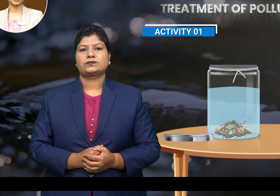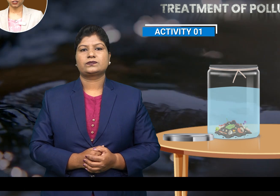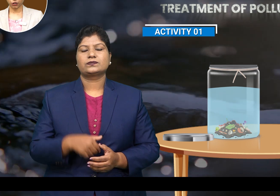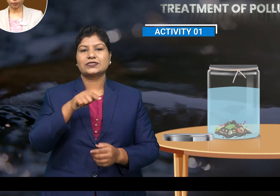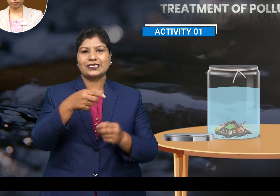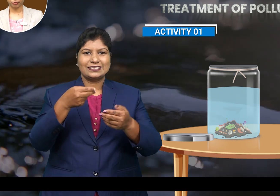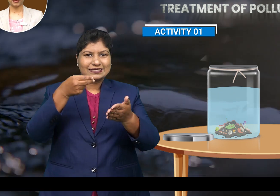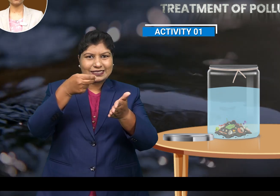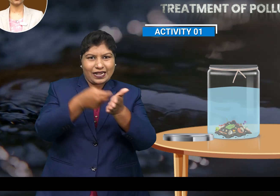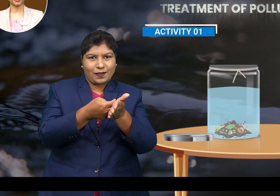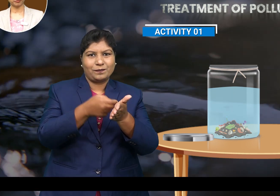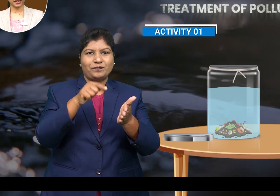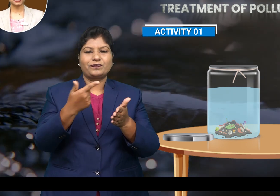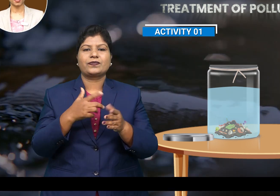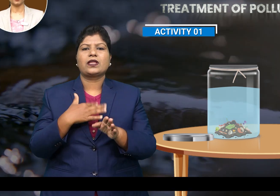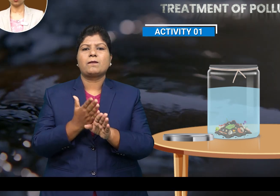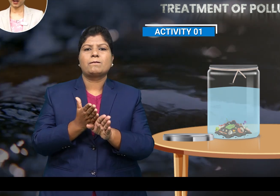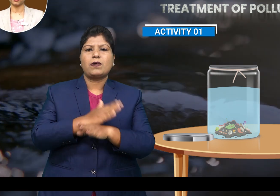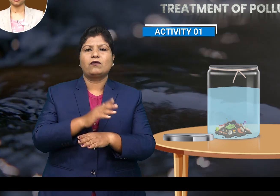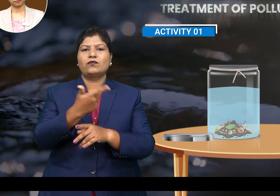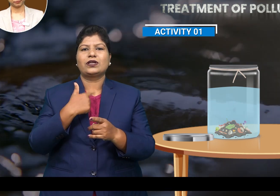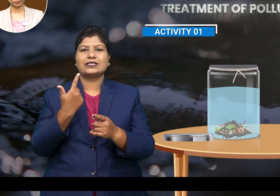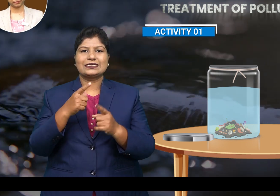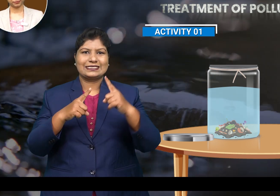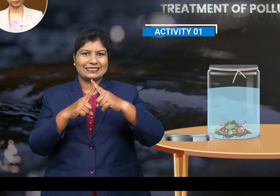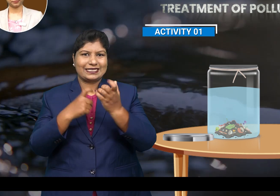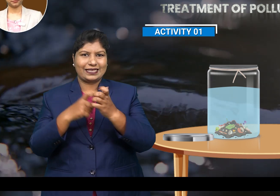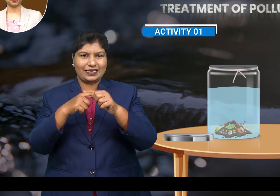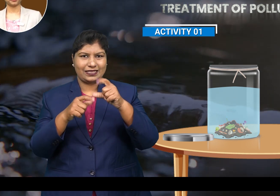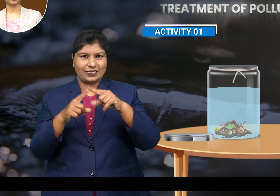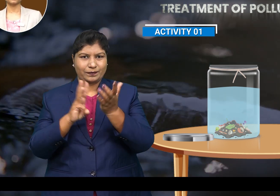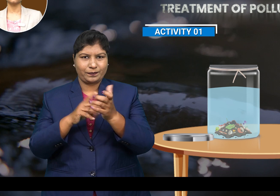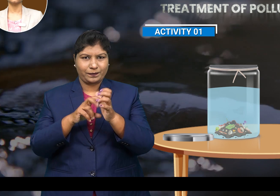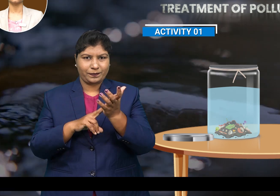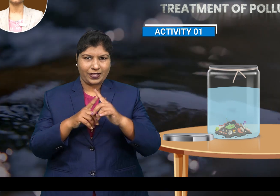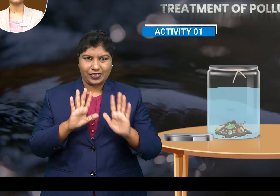Label this test tube before treatment sample 1.